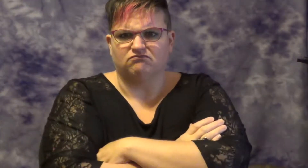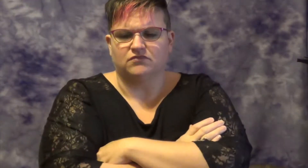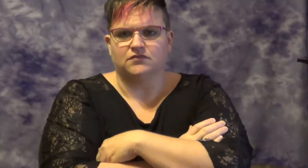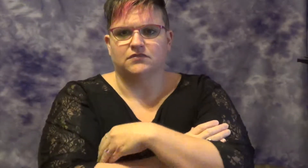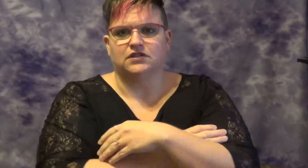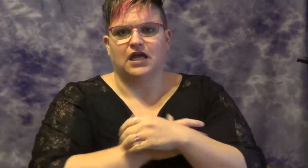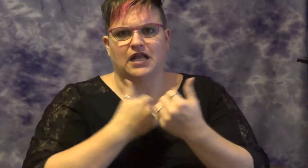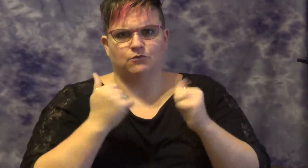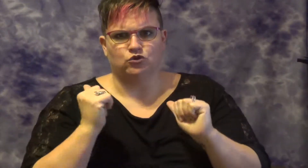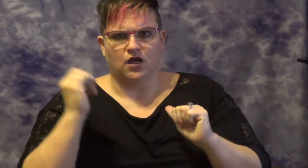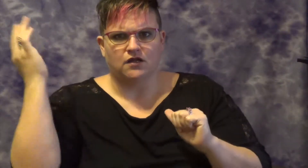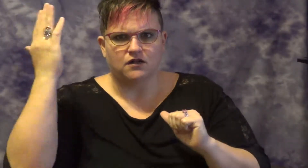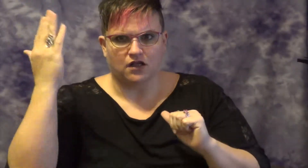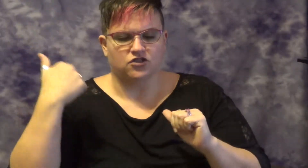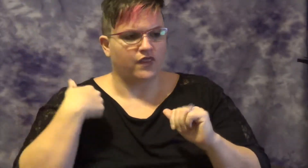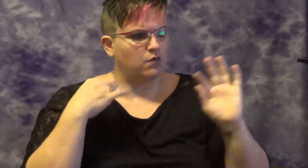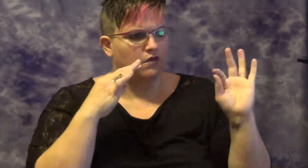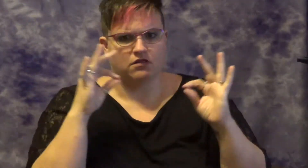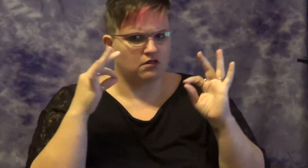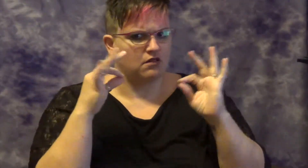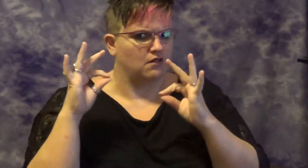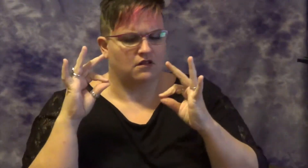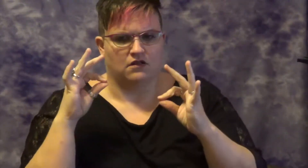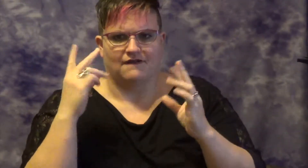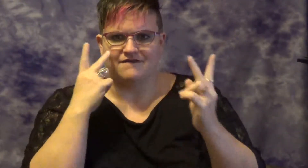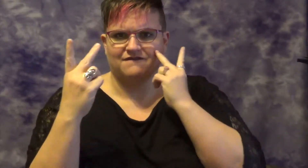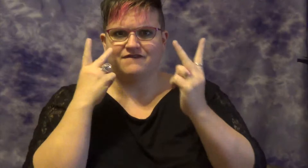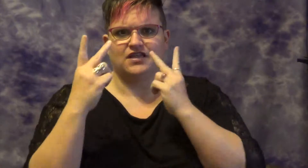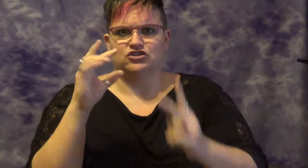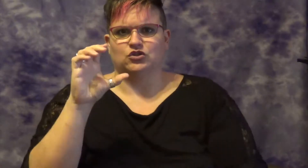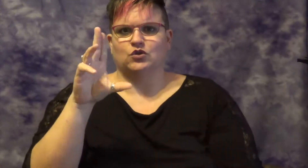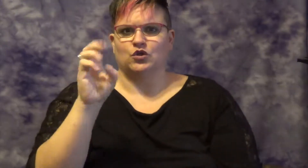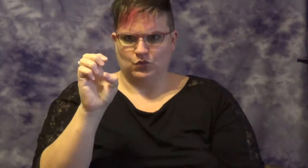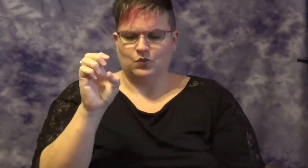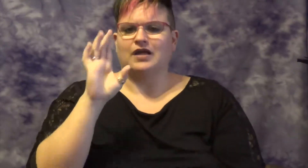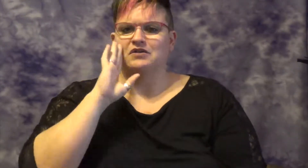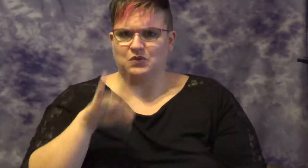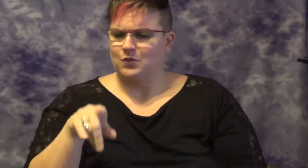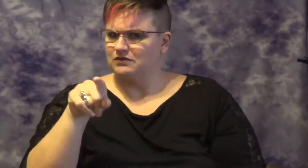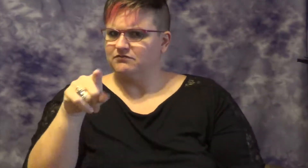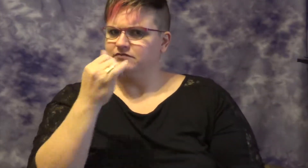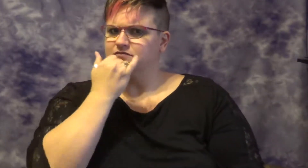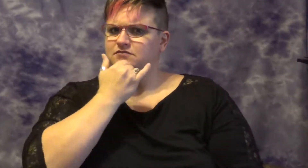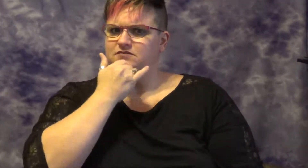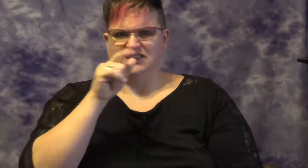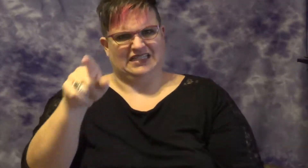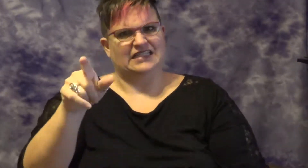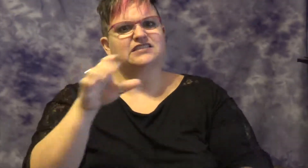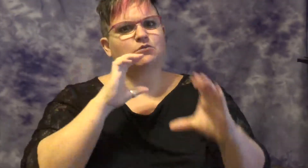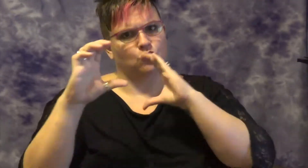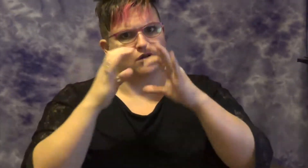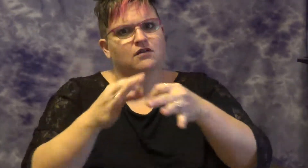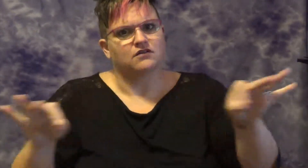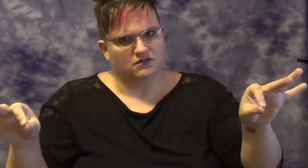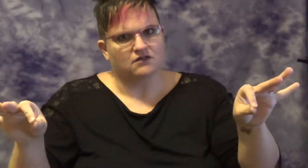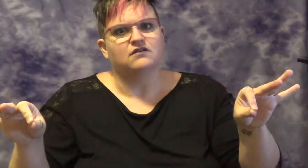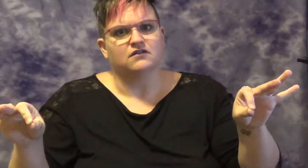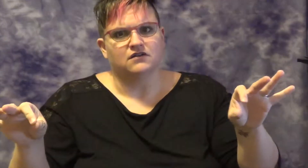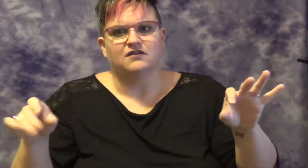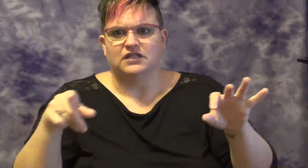communication. If I see a person that's in the back, and if I'm lecturing, and I see a visual cue,